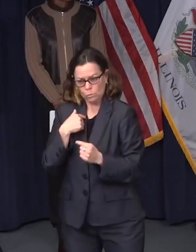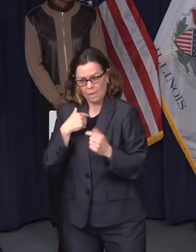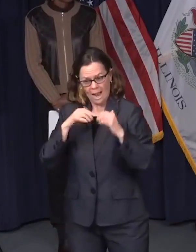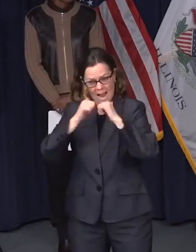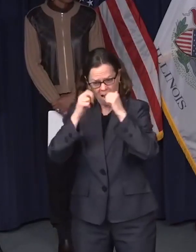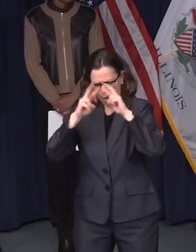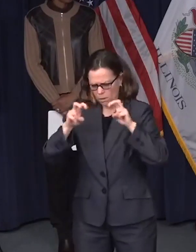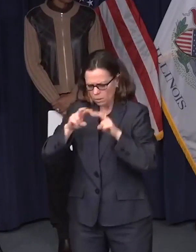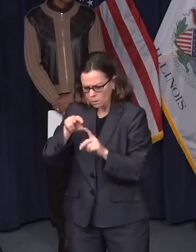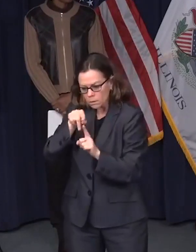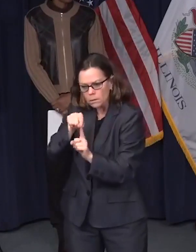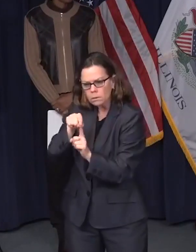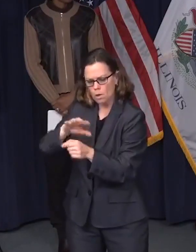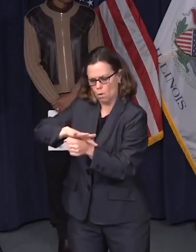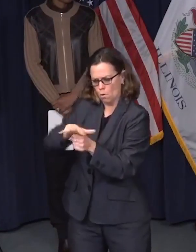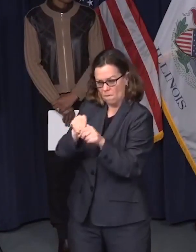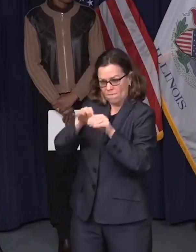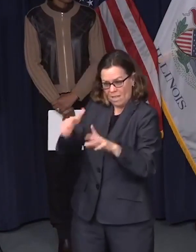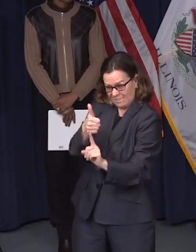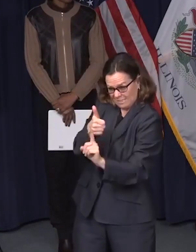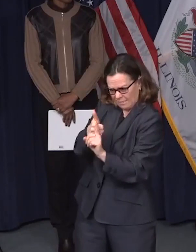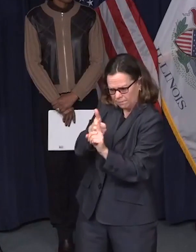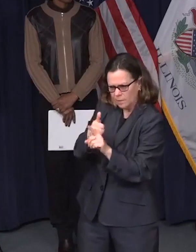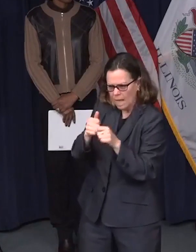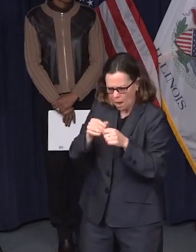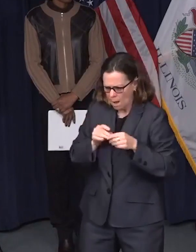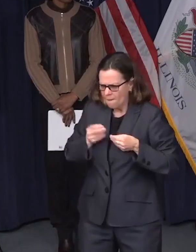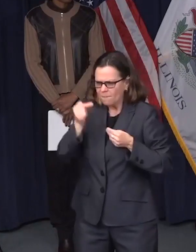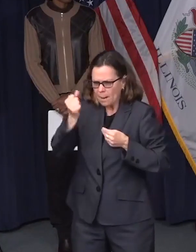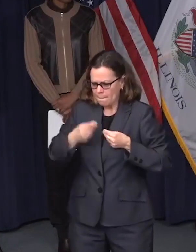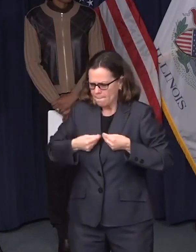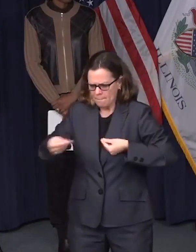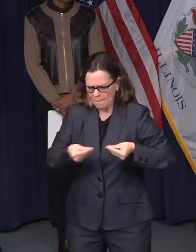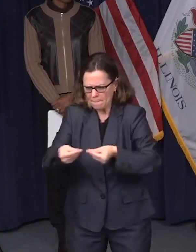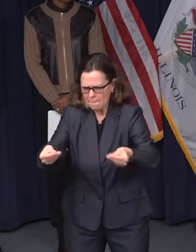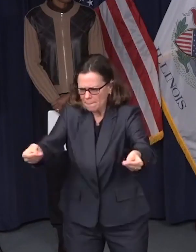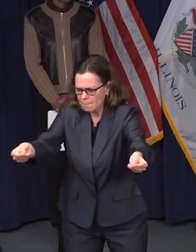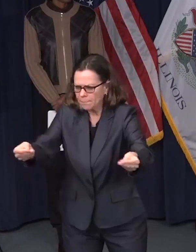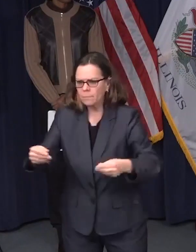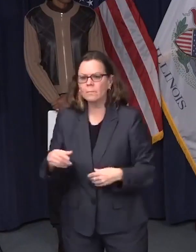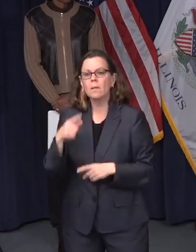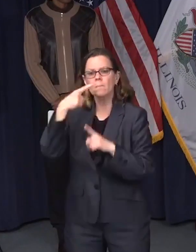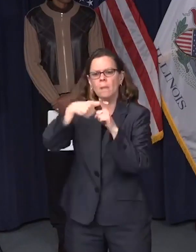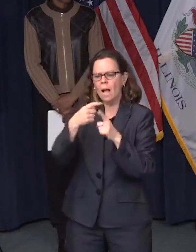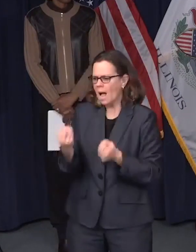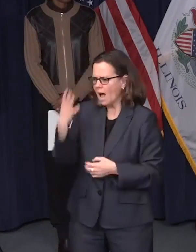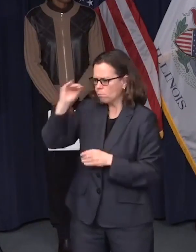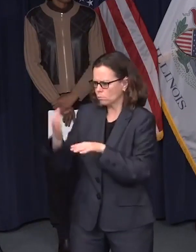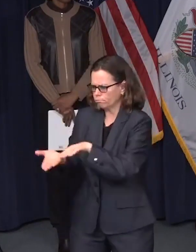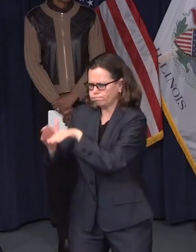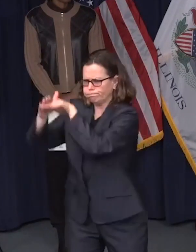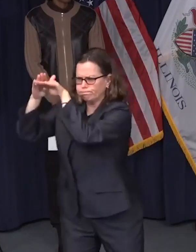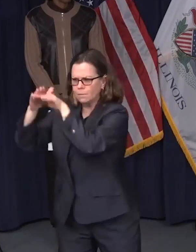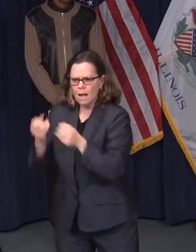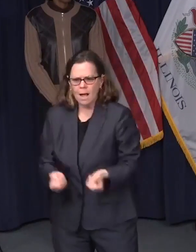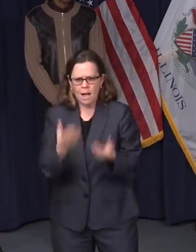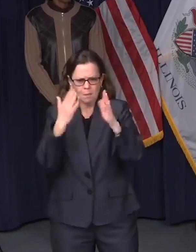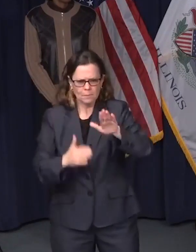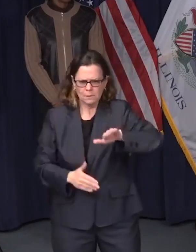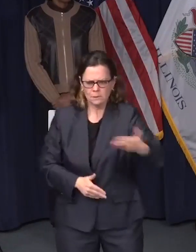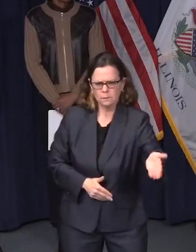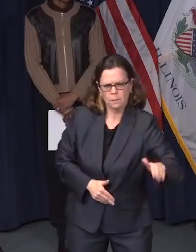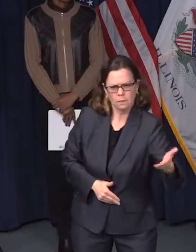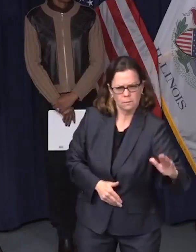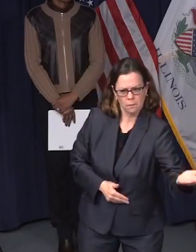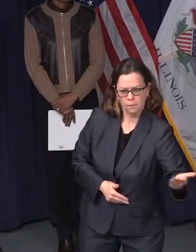populated county where infections are doubling very frequently. And in fact,